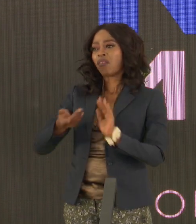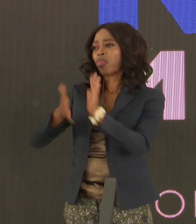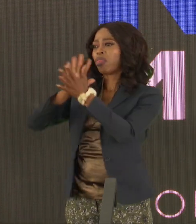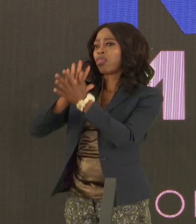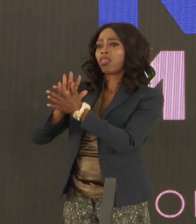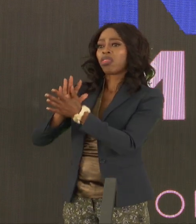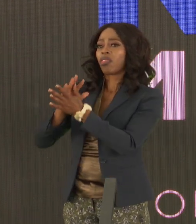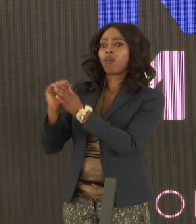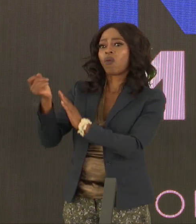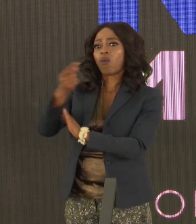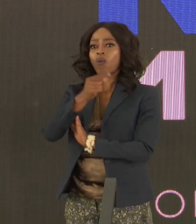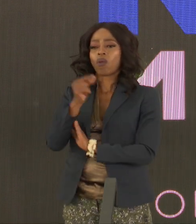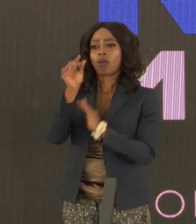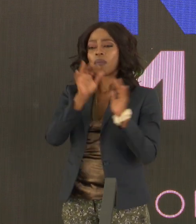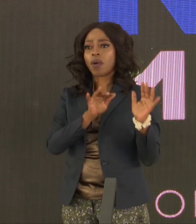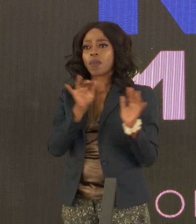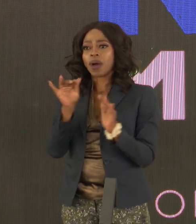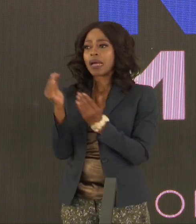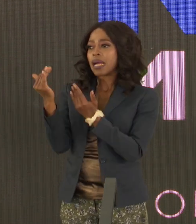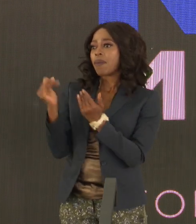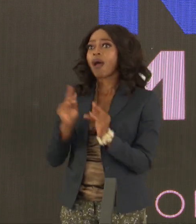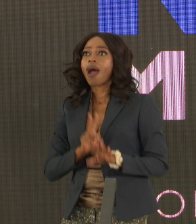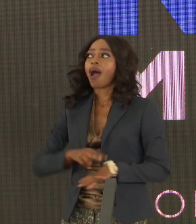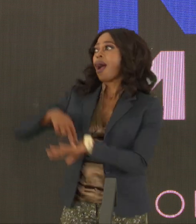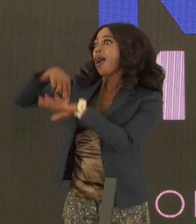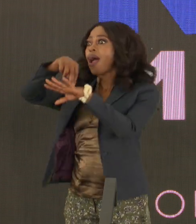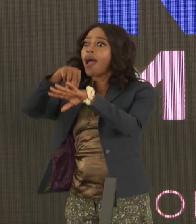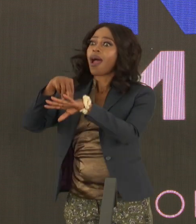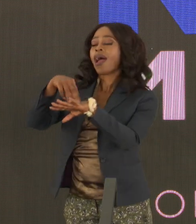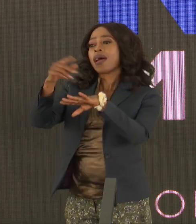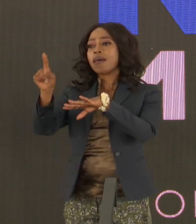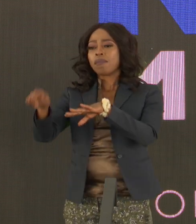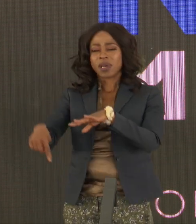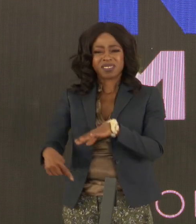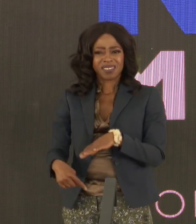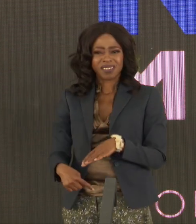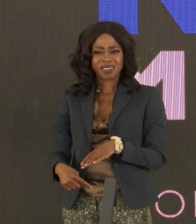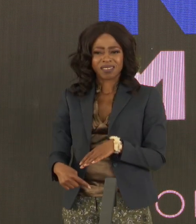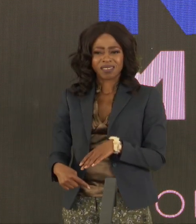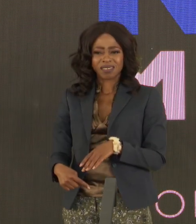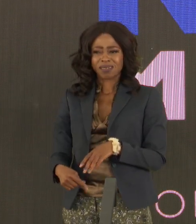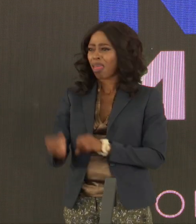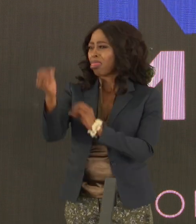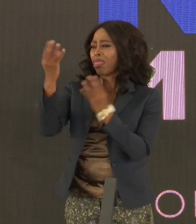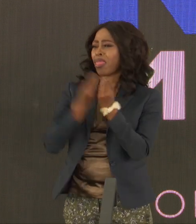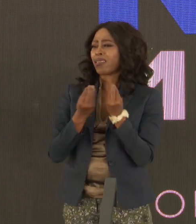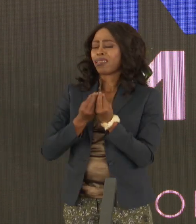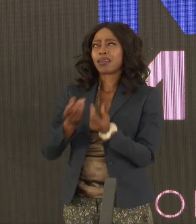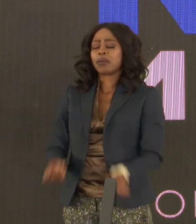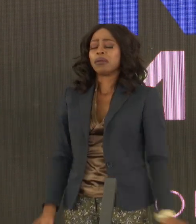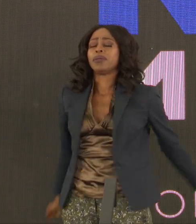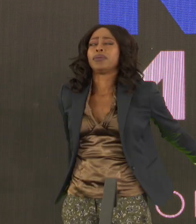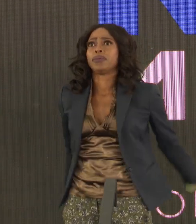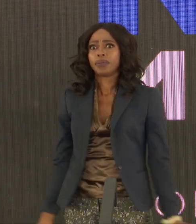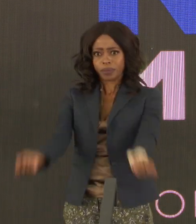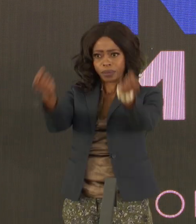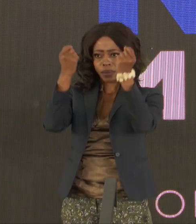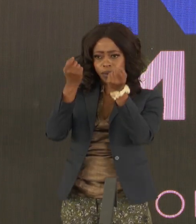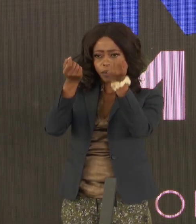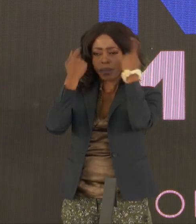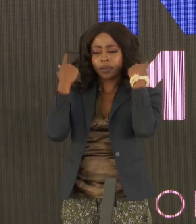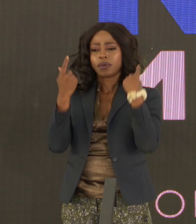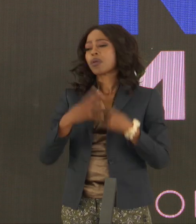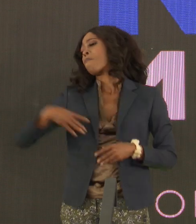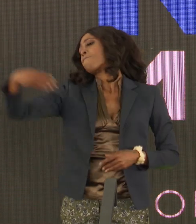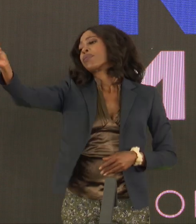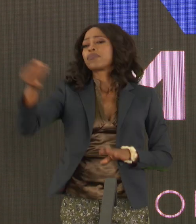everyone, expecting everyone to stand up on their feet, speaking about things they don't know or don't understand, and then leave